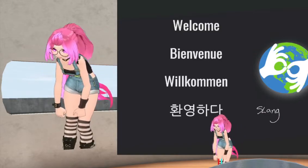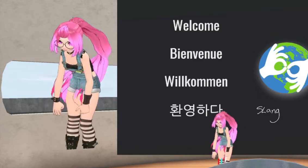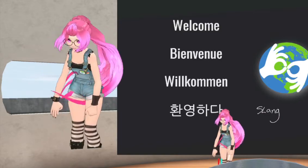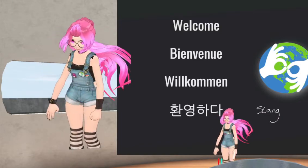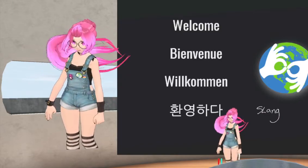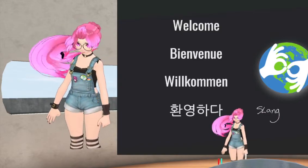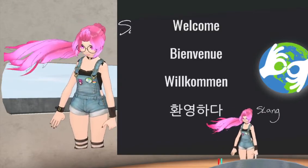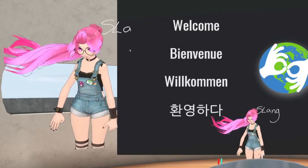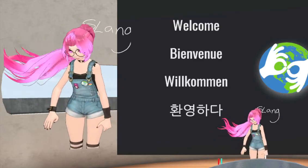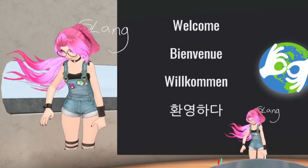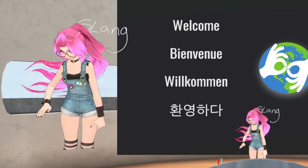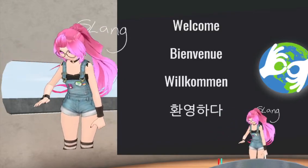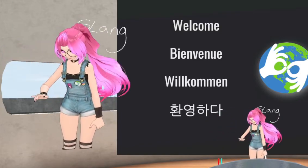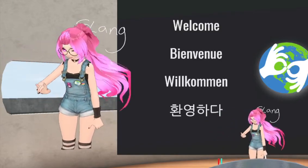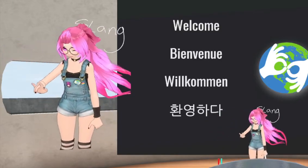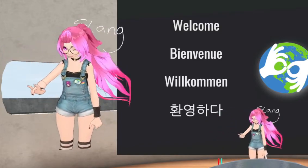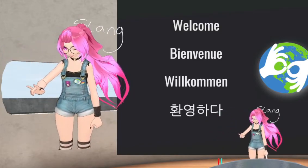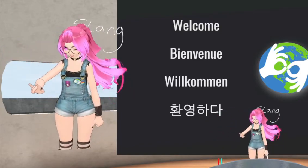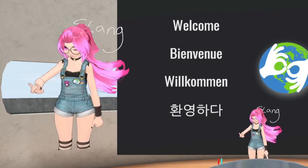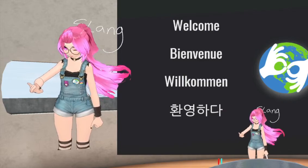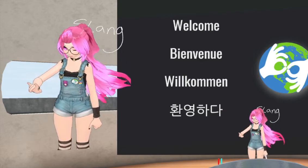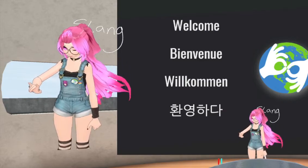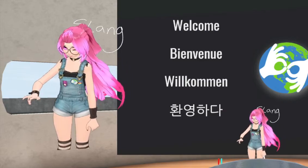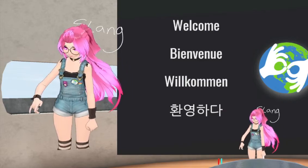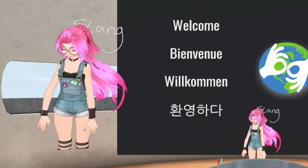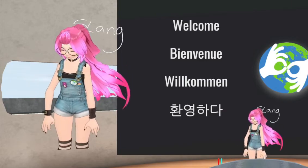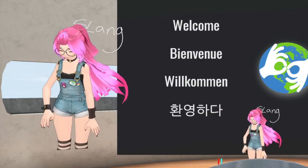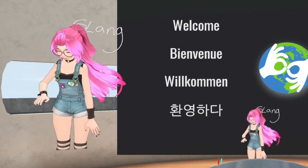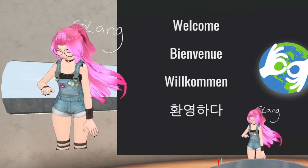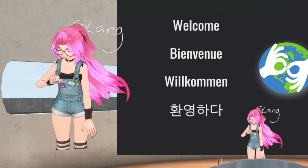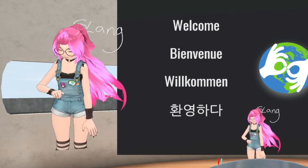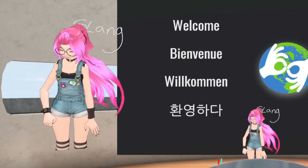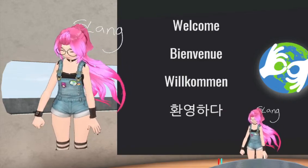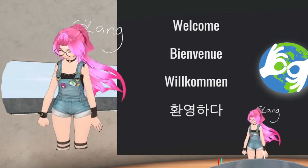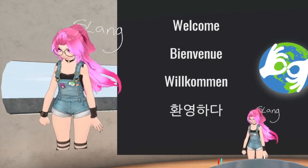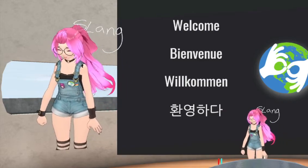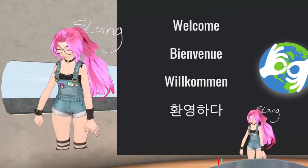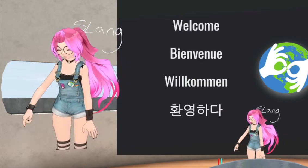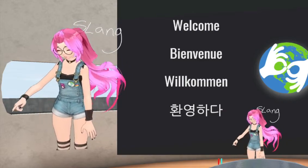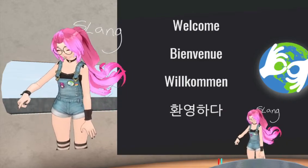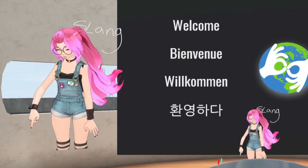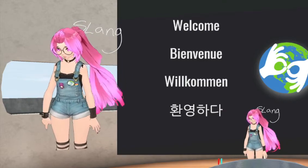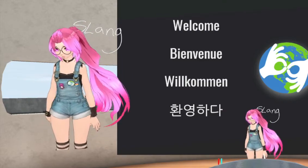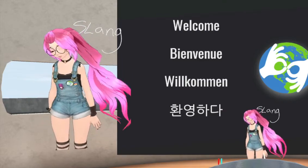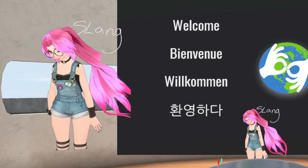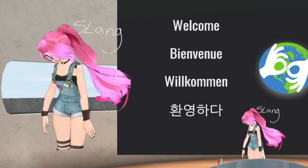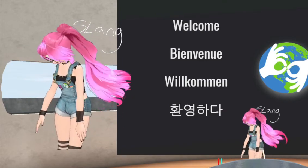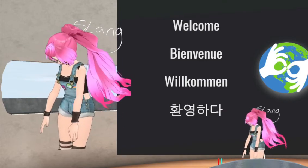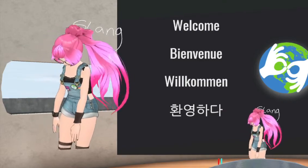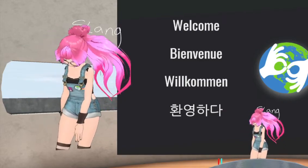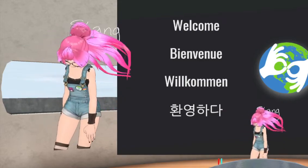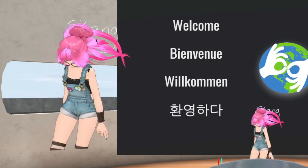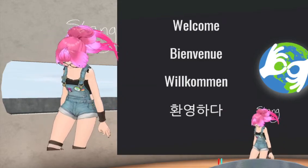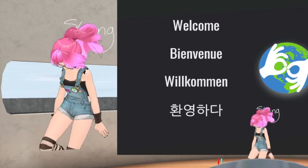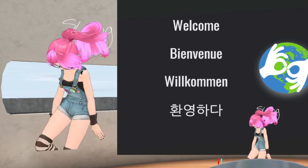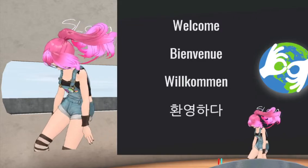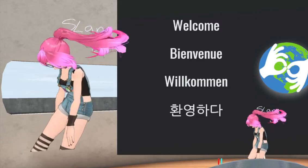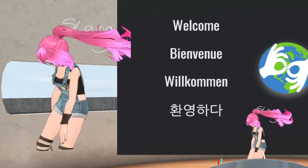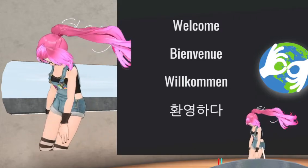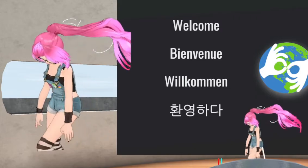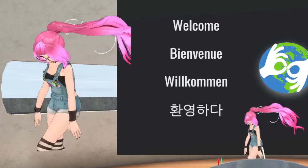appear. I am appearing. Appear, you're coming in. And then disappear, you're coming